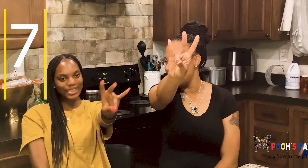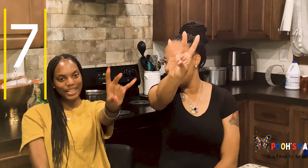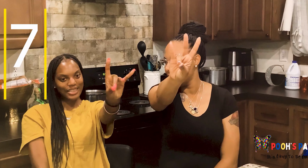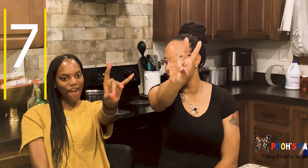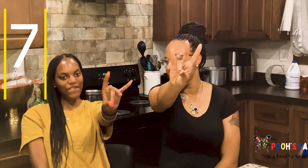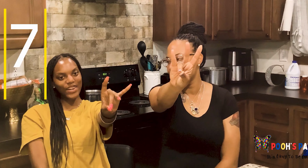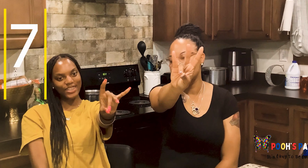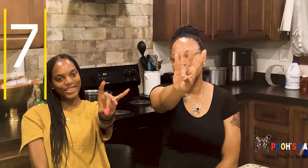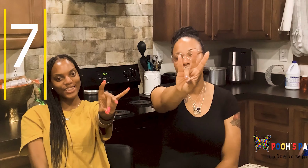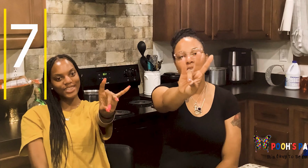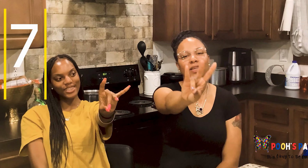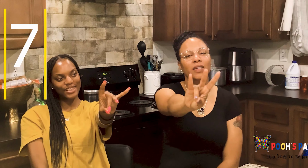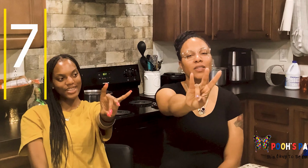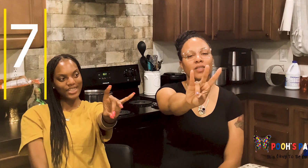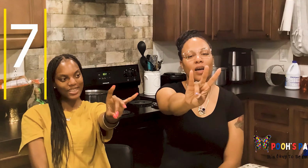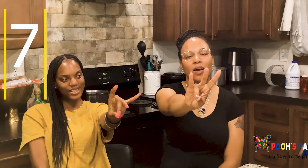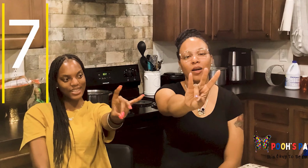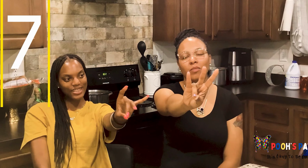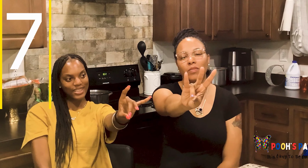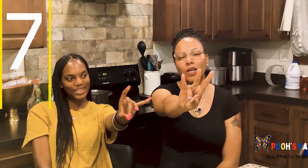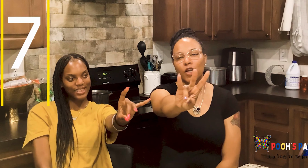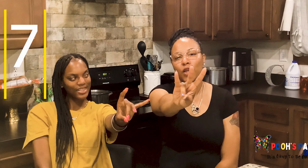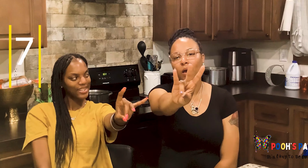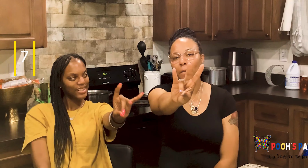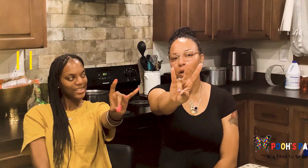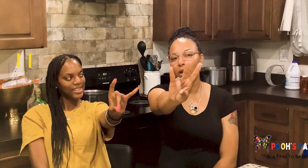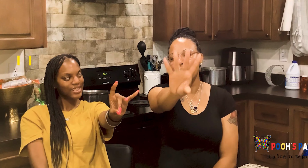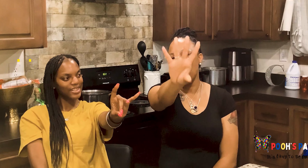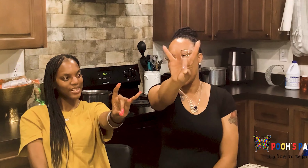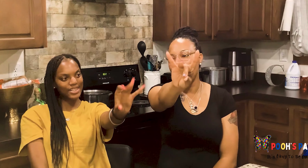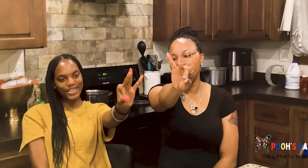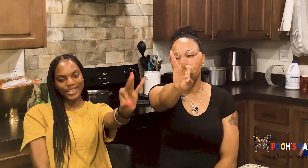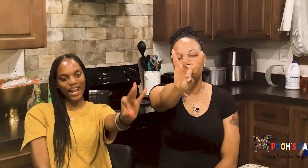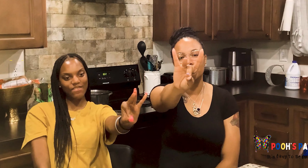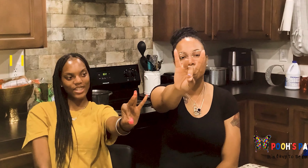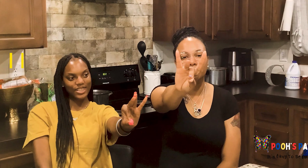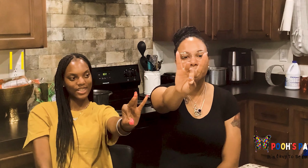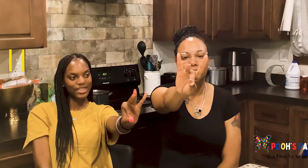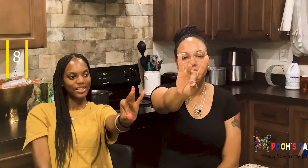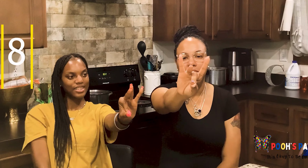7. Good job. Number 8.